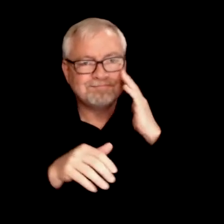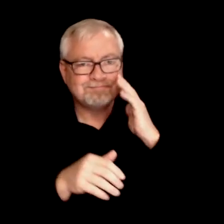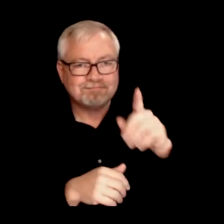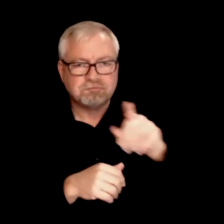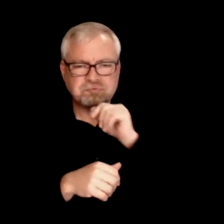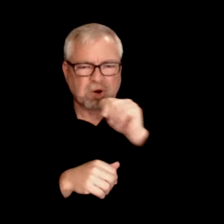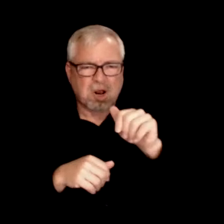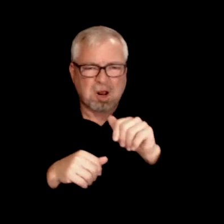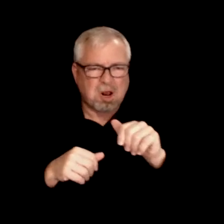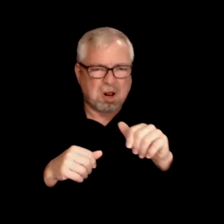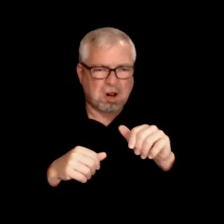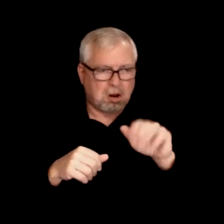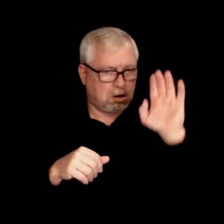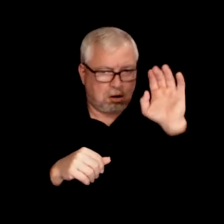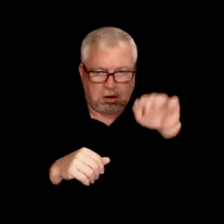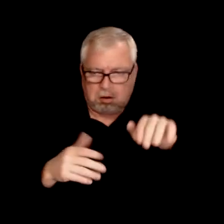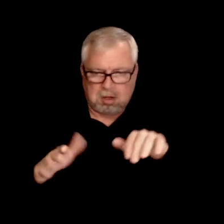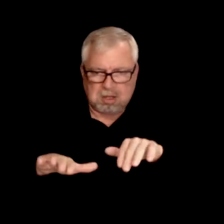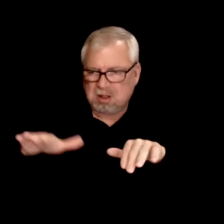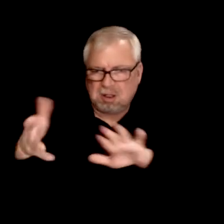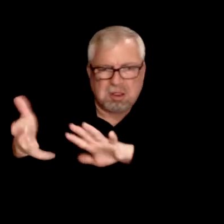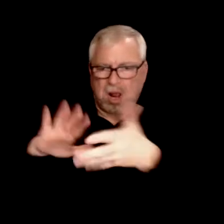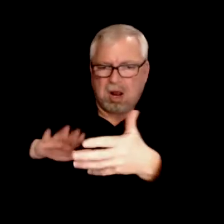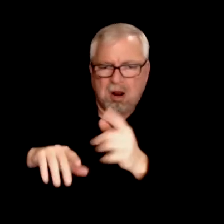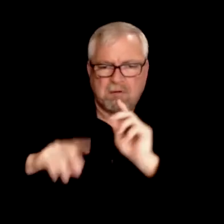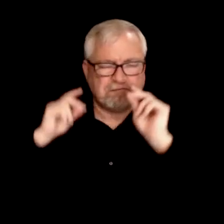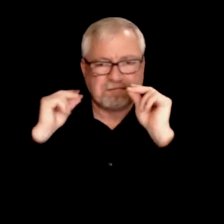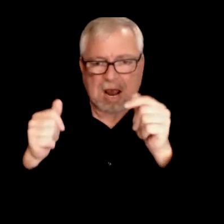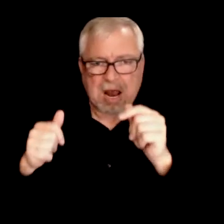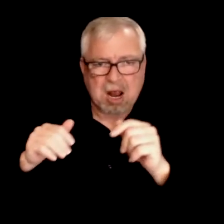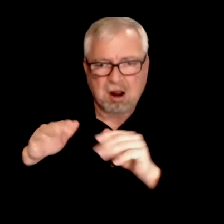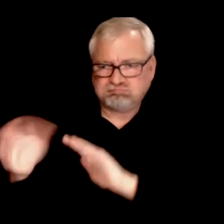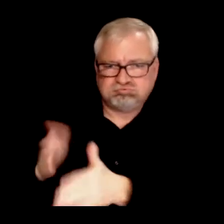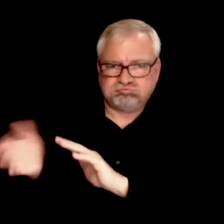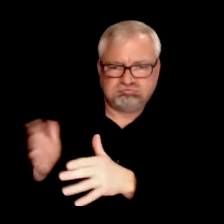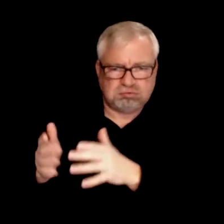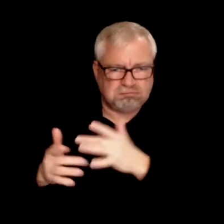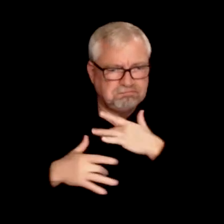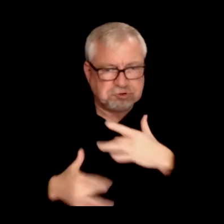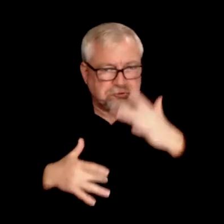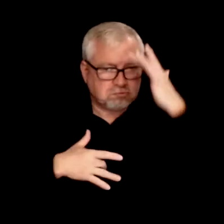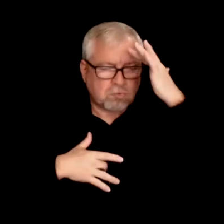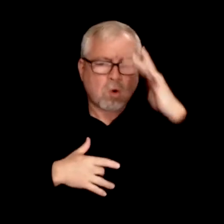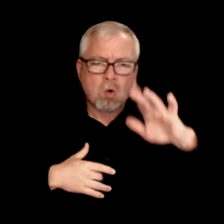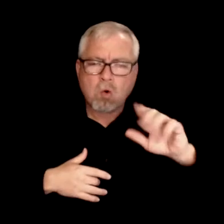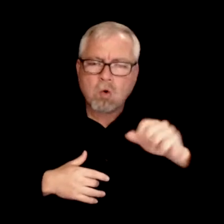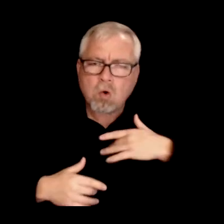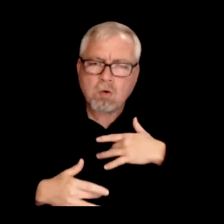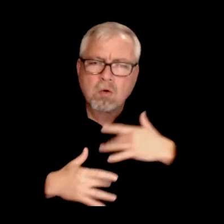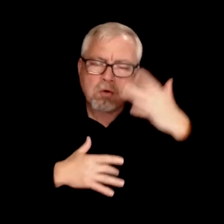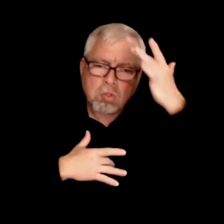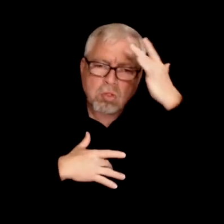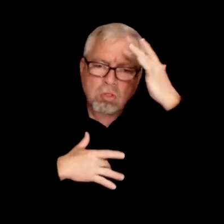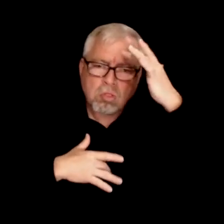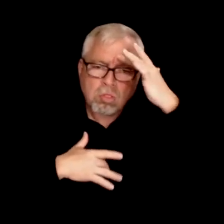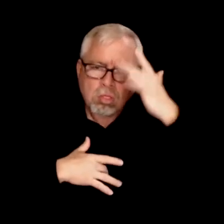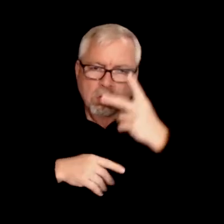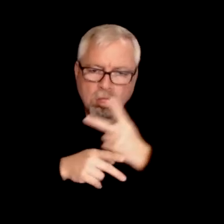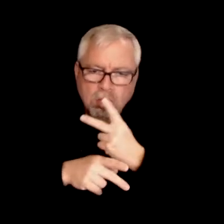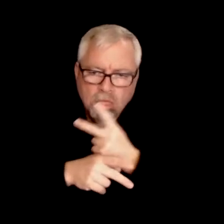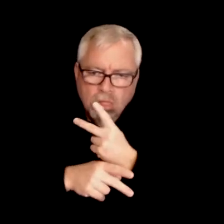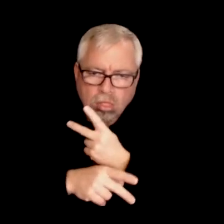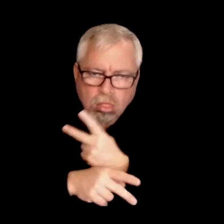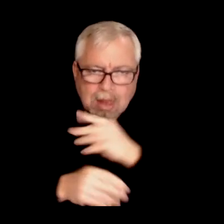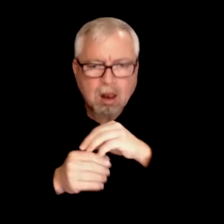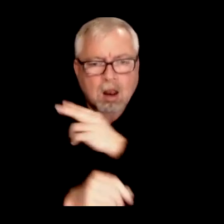critically ill and die. You know, there's a progression in terms of, you know, developing an infection and